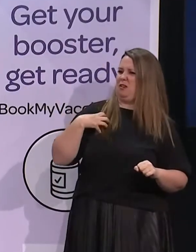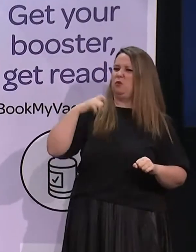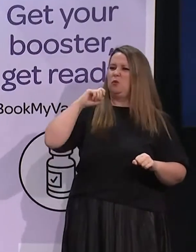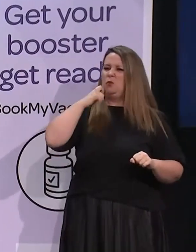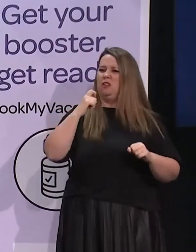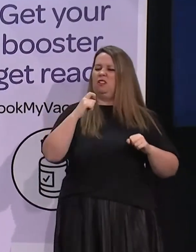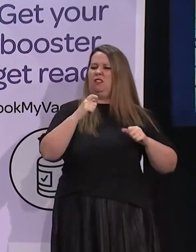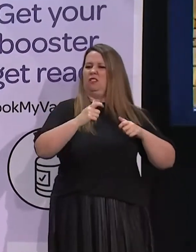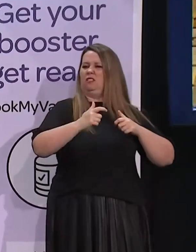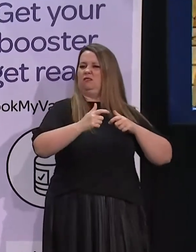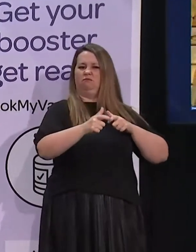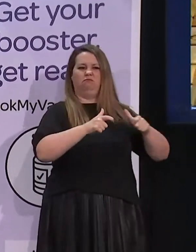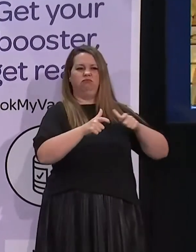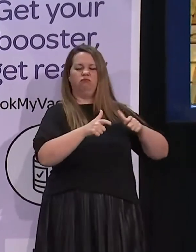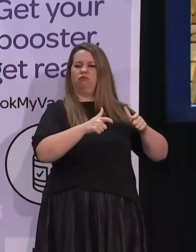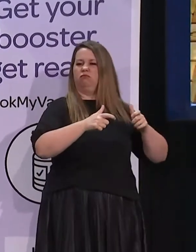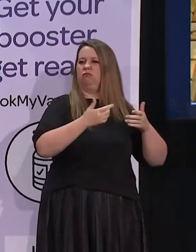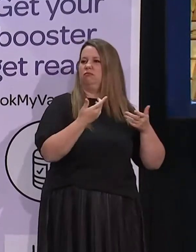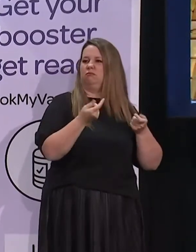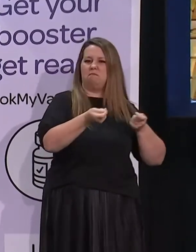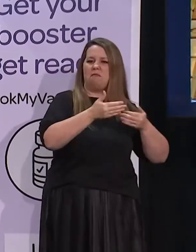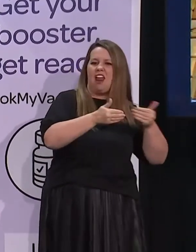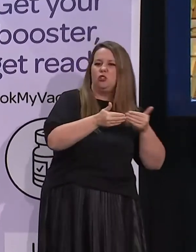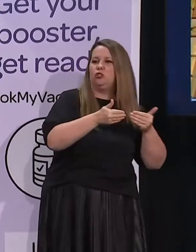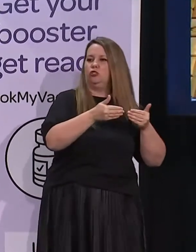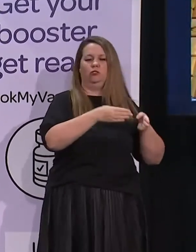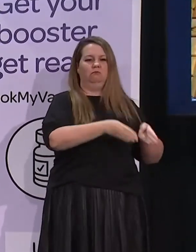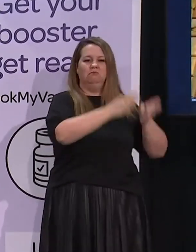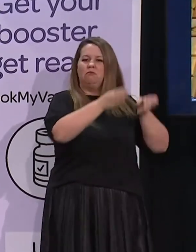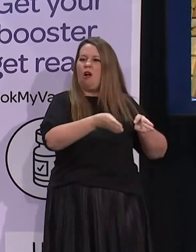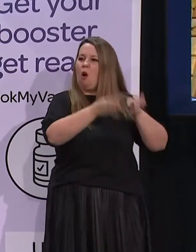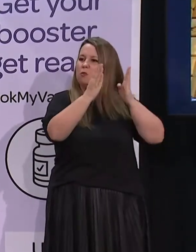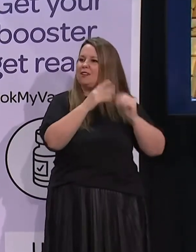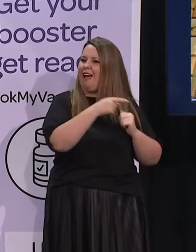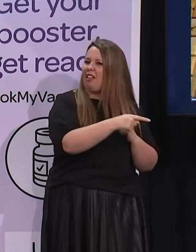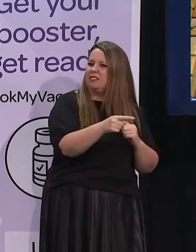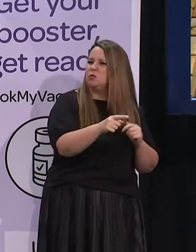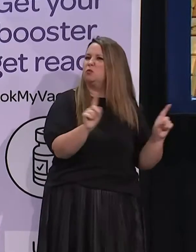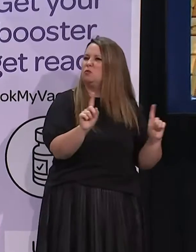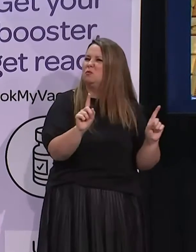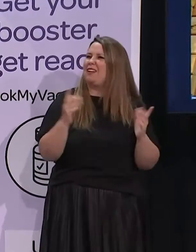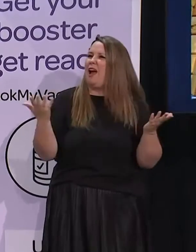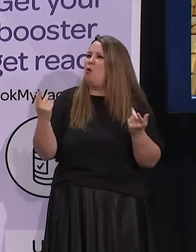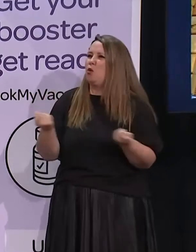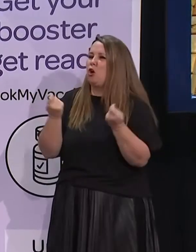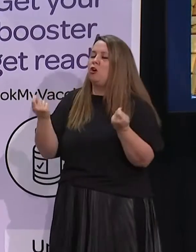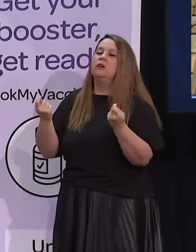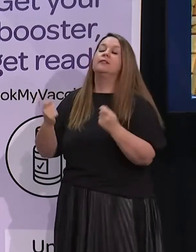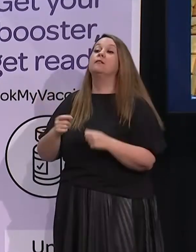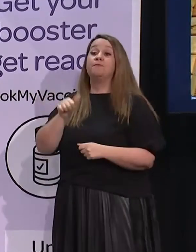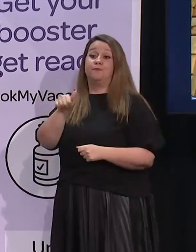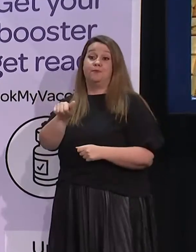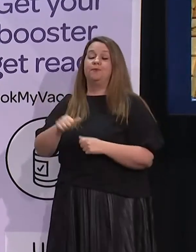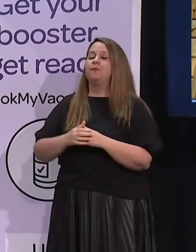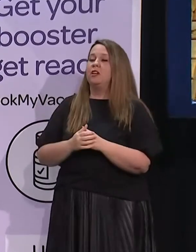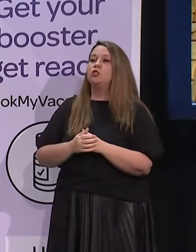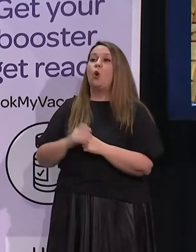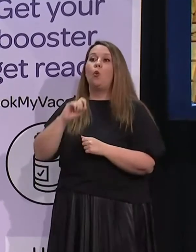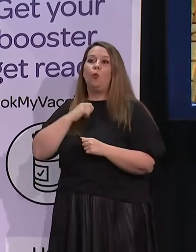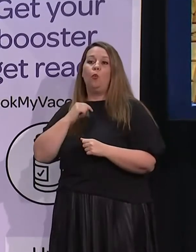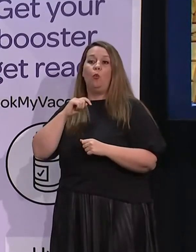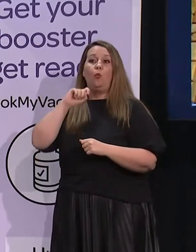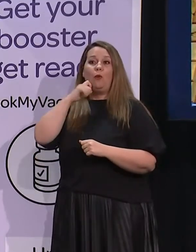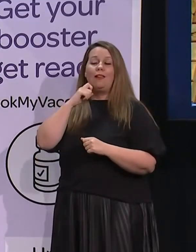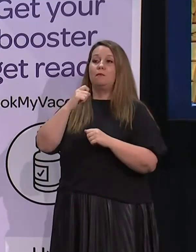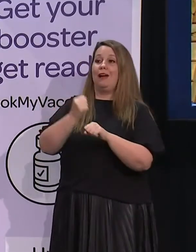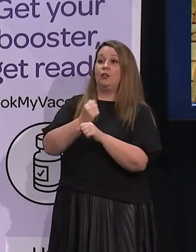of the advice on the nature of that network, but what we've considered to date is the possibility of having some facilities which we